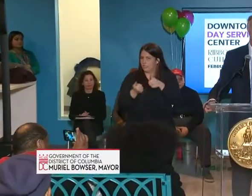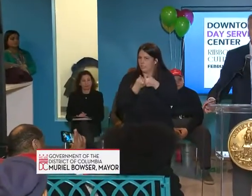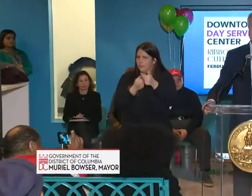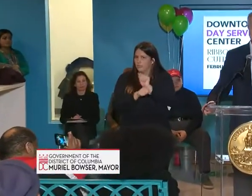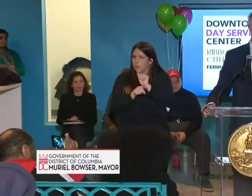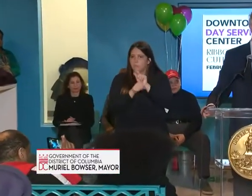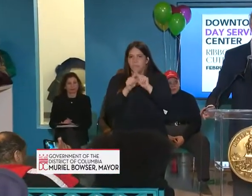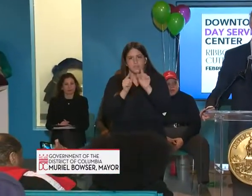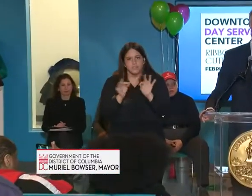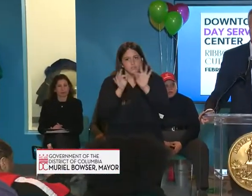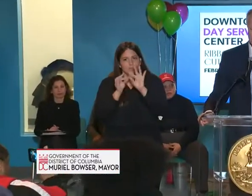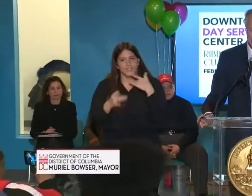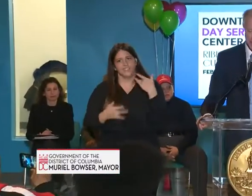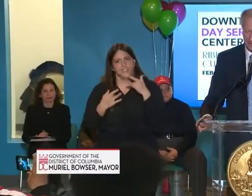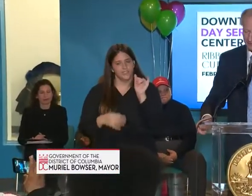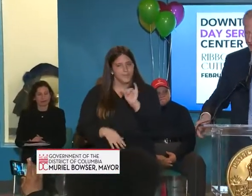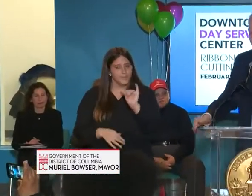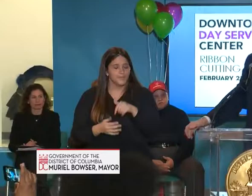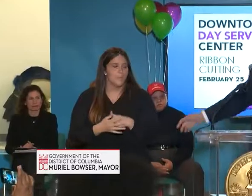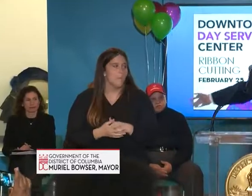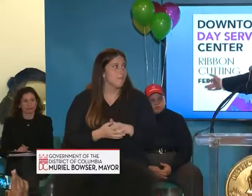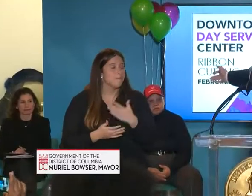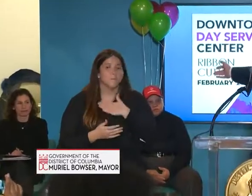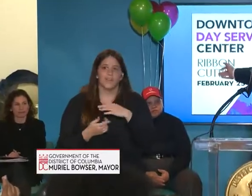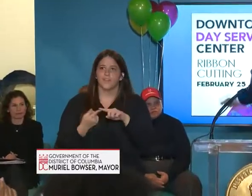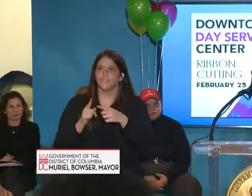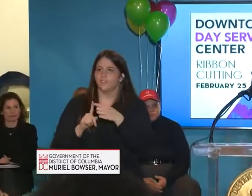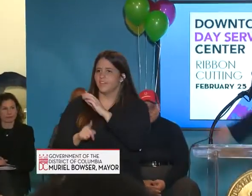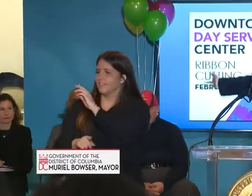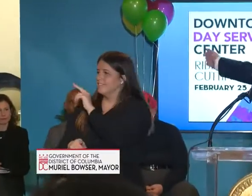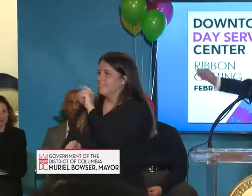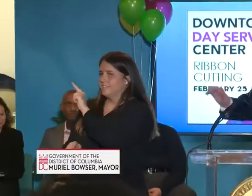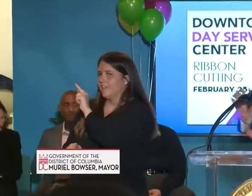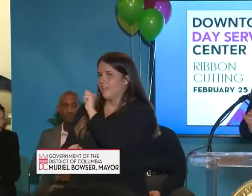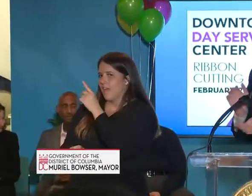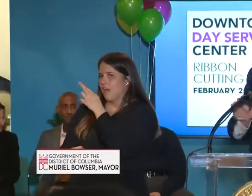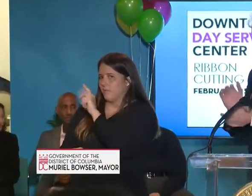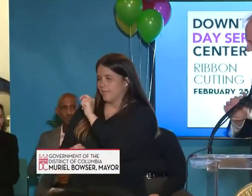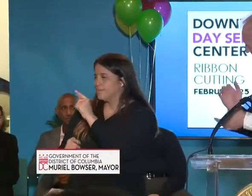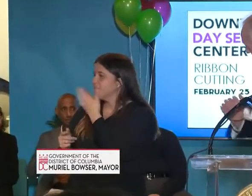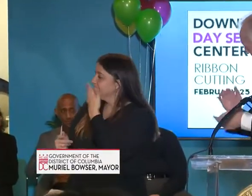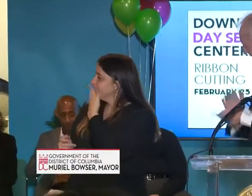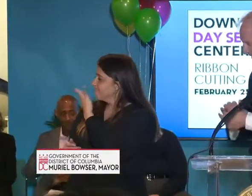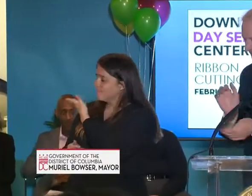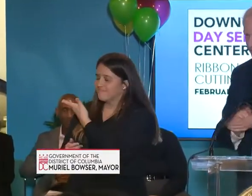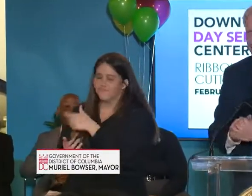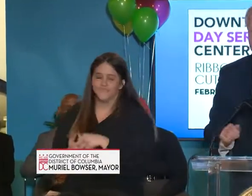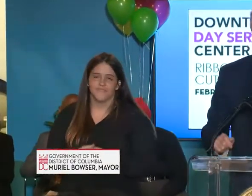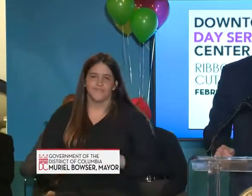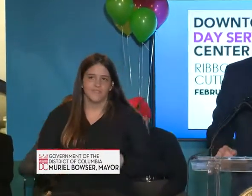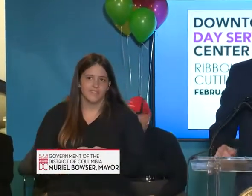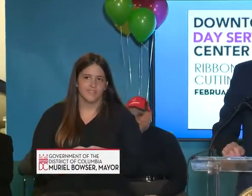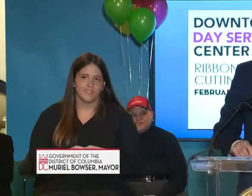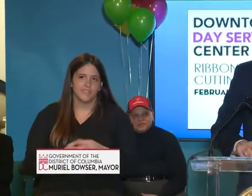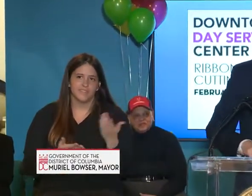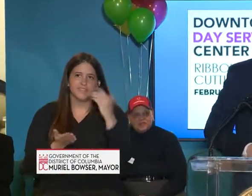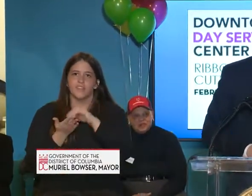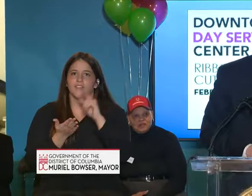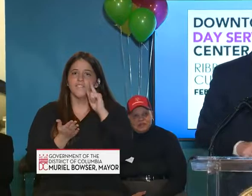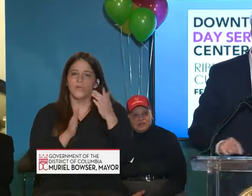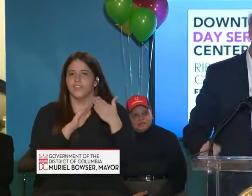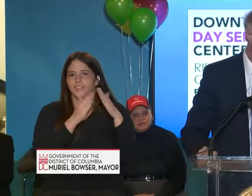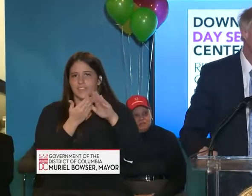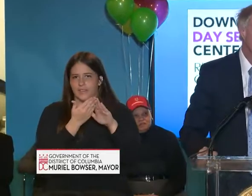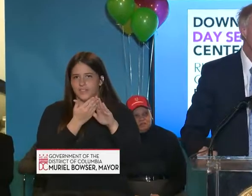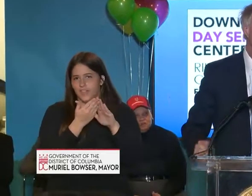very important and exciting one as well. And then my good friend Neil Albert has already been mentioned a couple of times, but thank you, Neil, for again for the